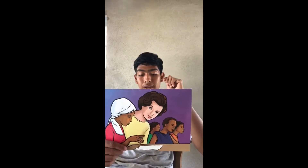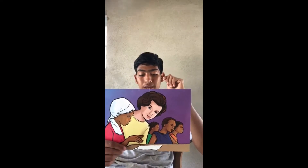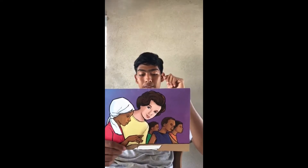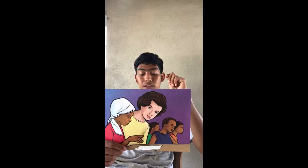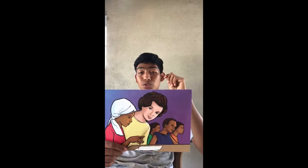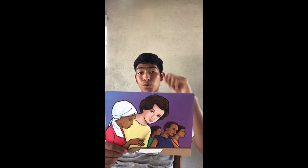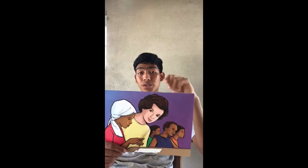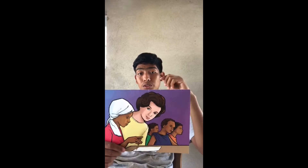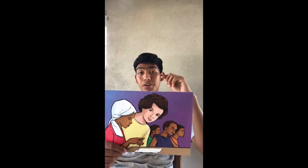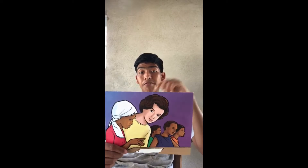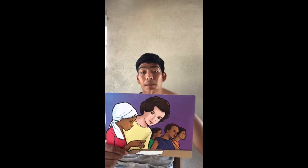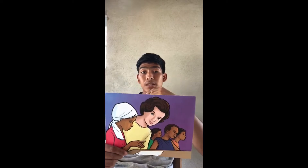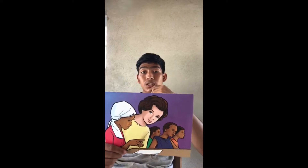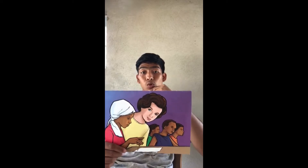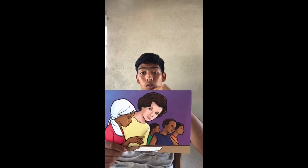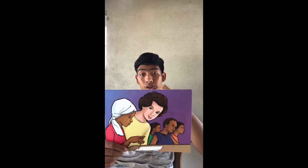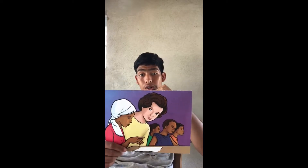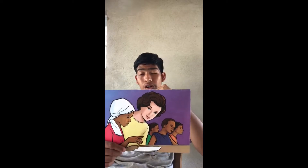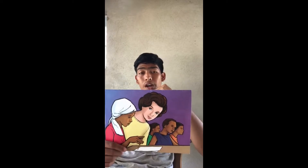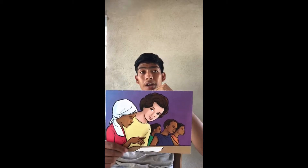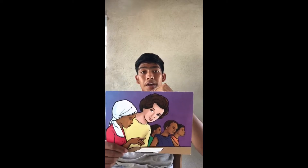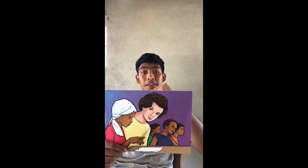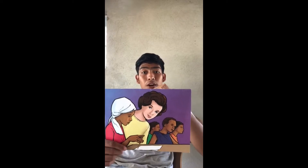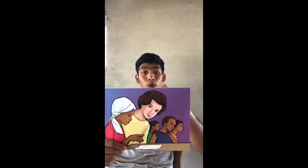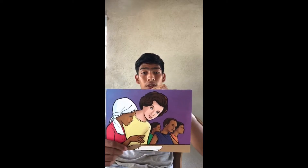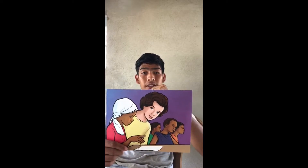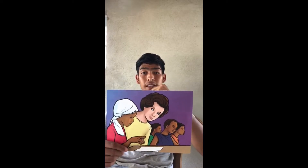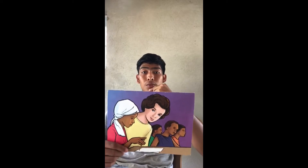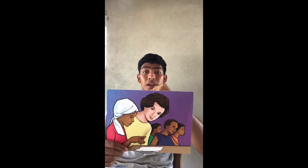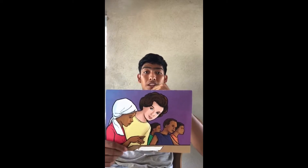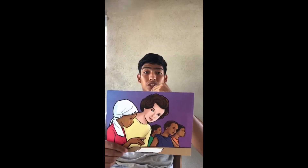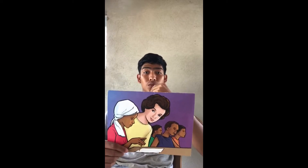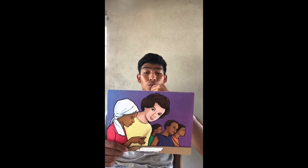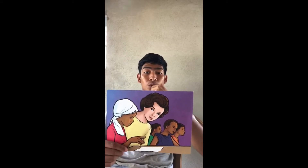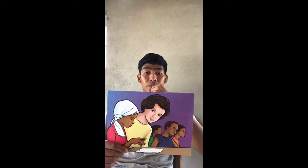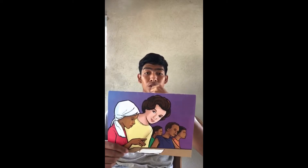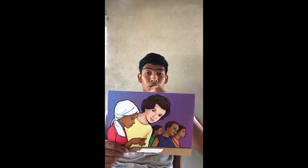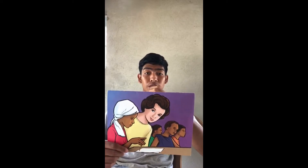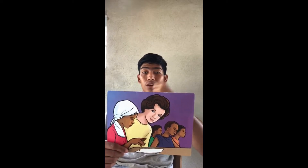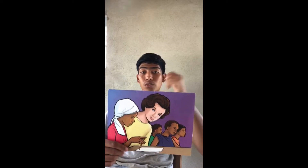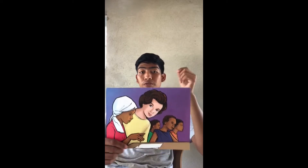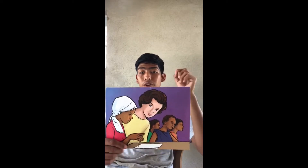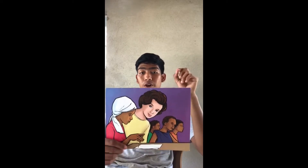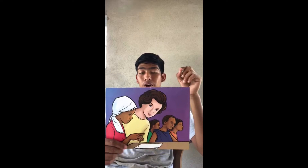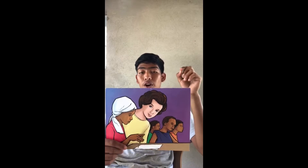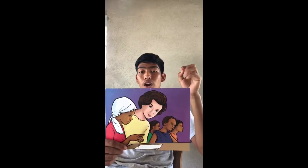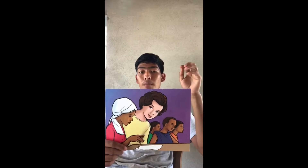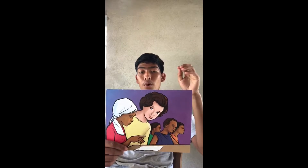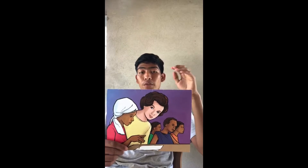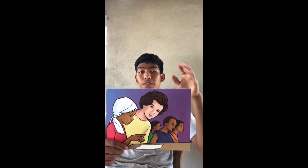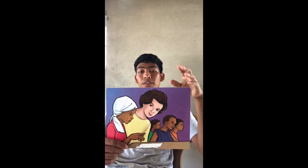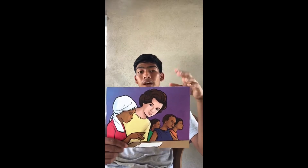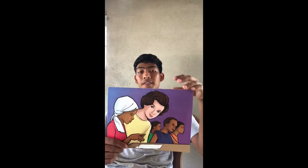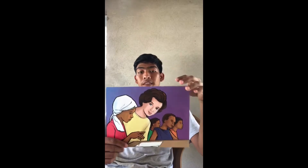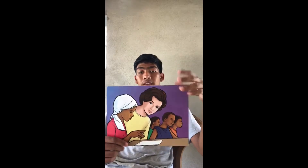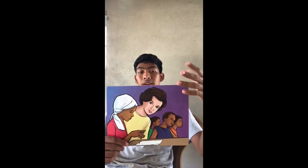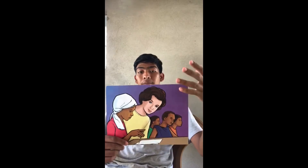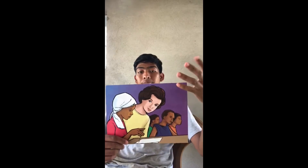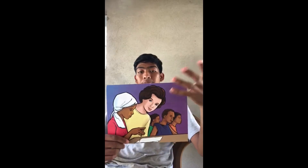again the stories her family told her. Not only that education won't be nothing good for her, but that the